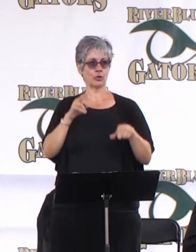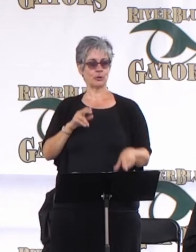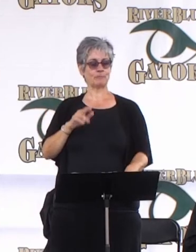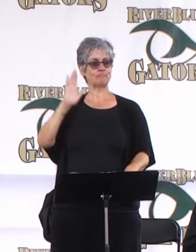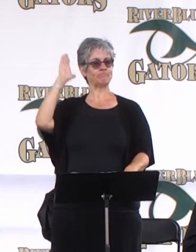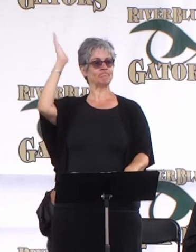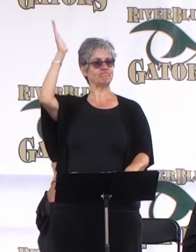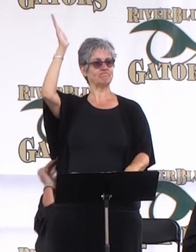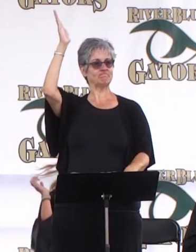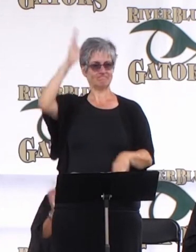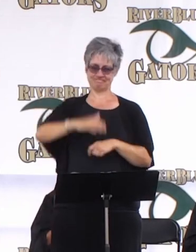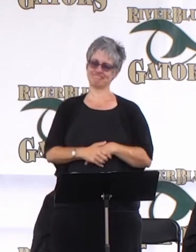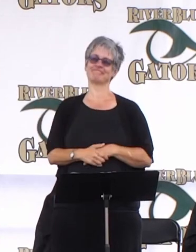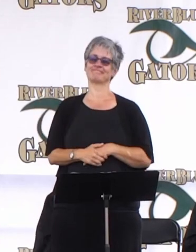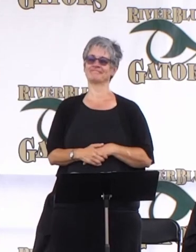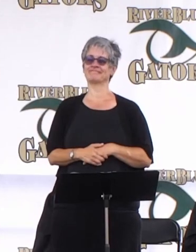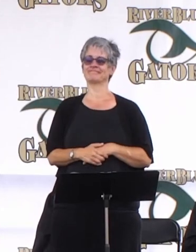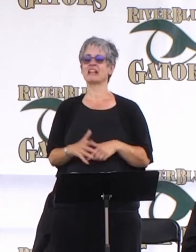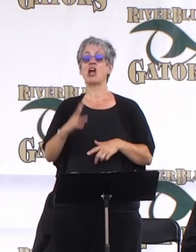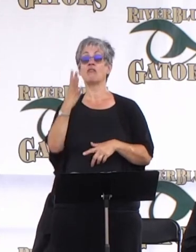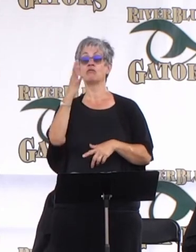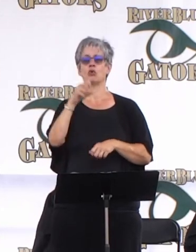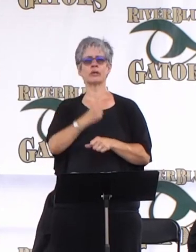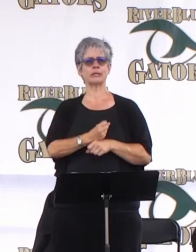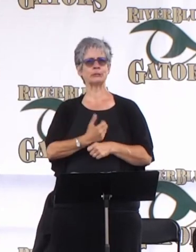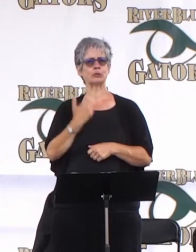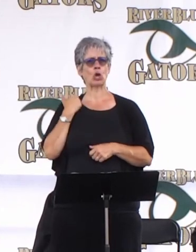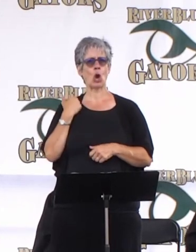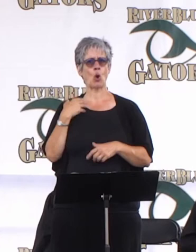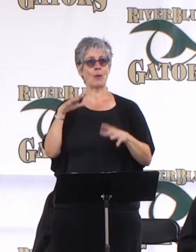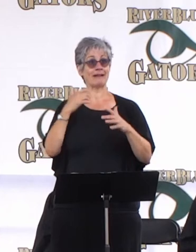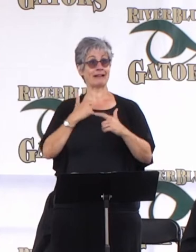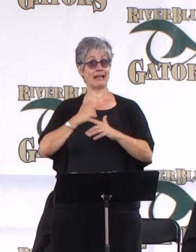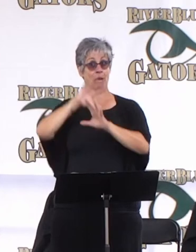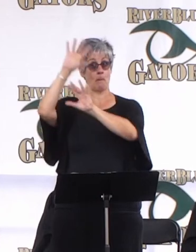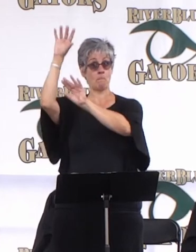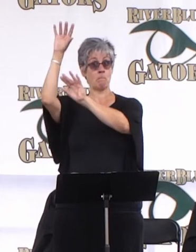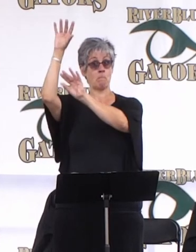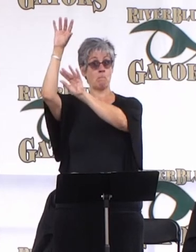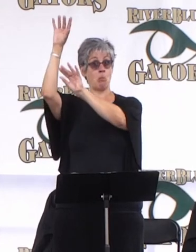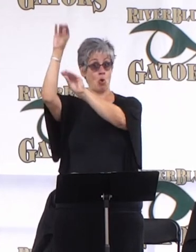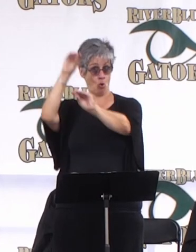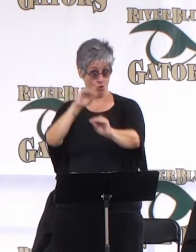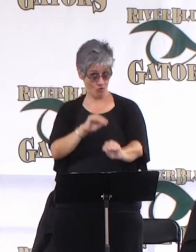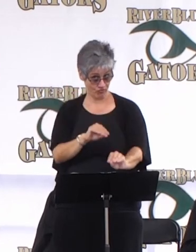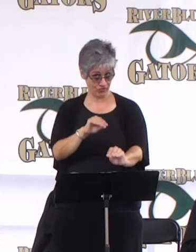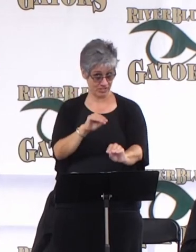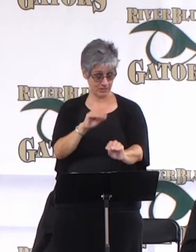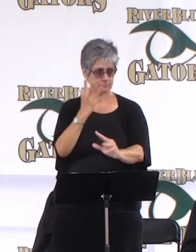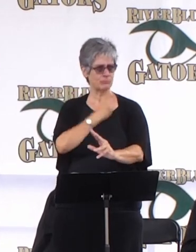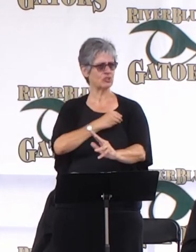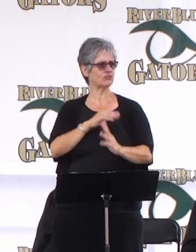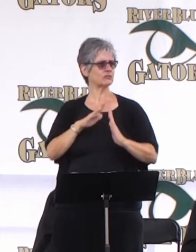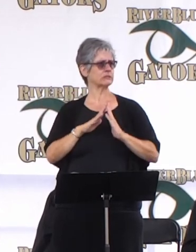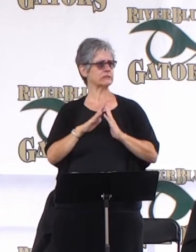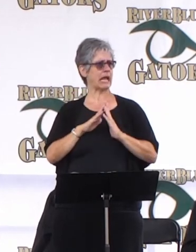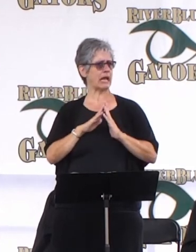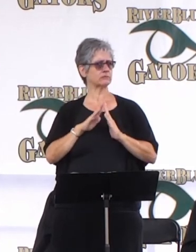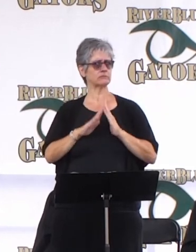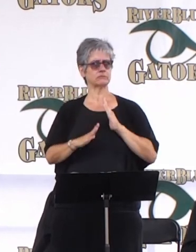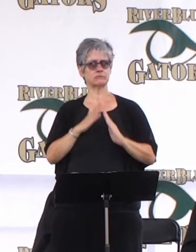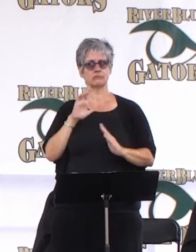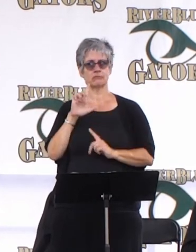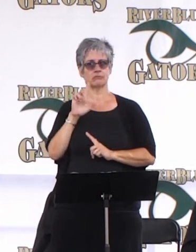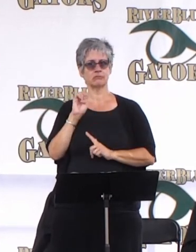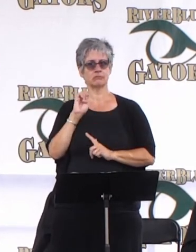it. 4 years ago, when I moved down here from Canada to our beautiful town of Lexington, I would never have envisioned myself up